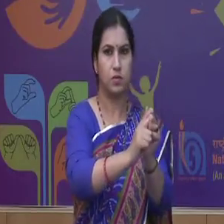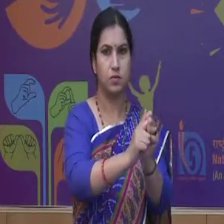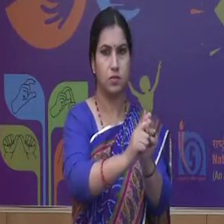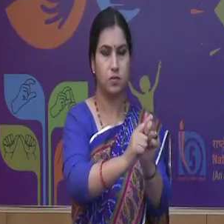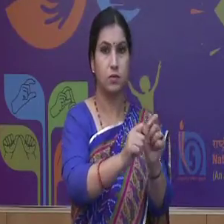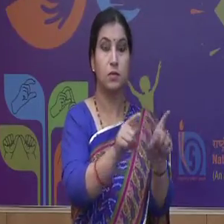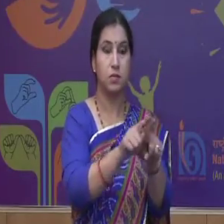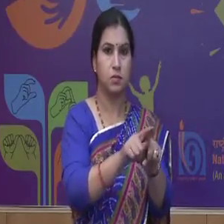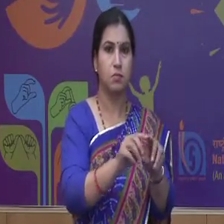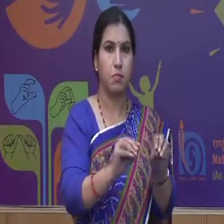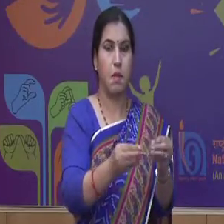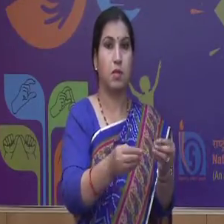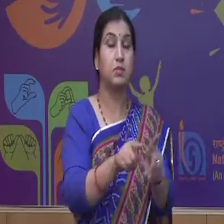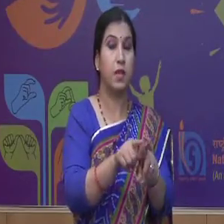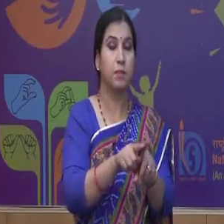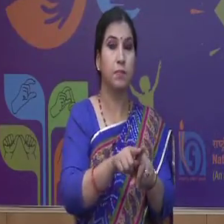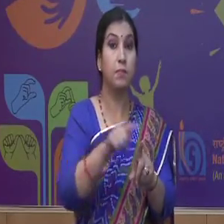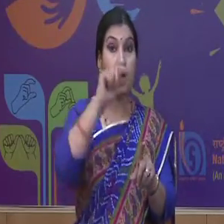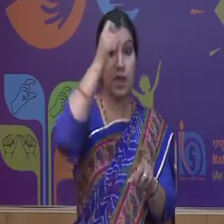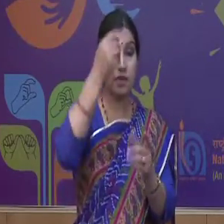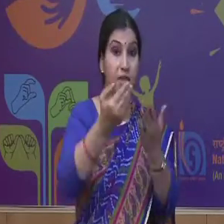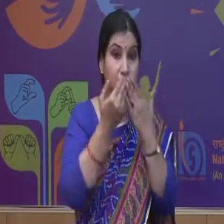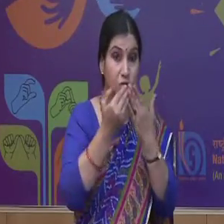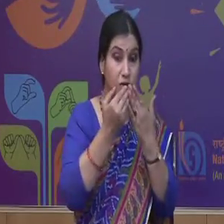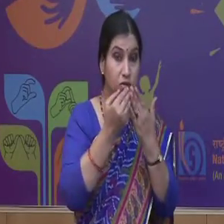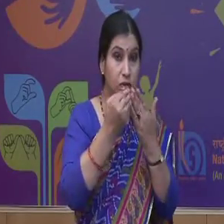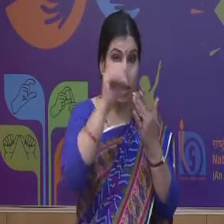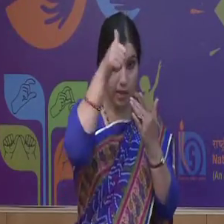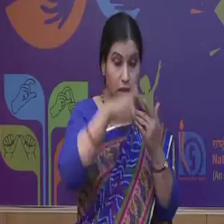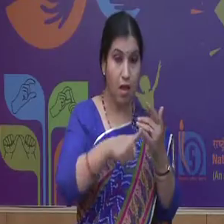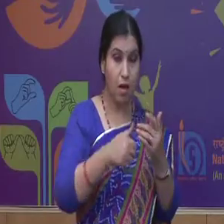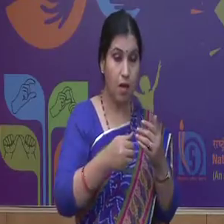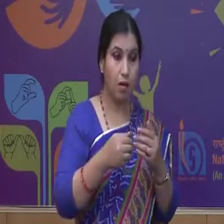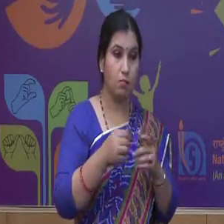and Western and English education in India for their own benefit.